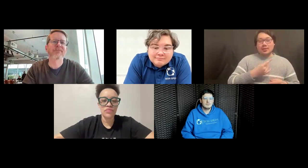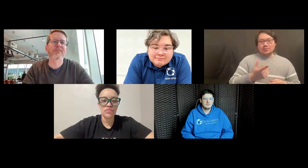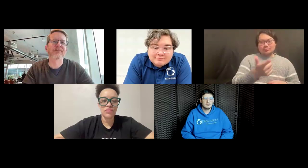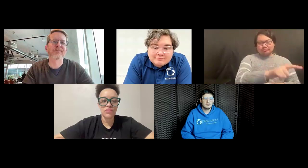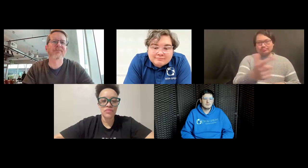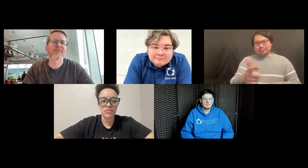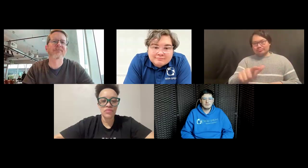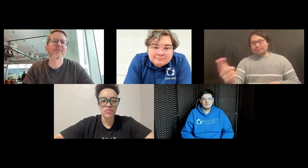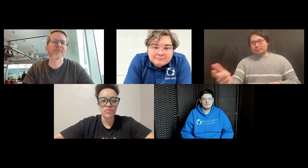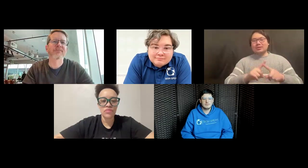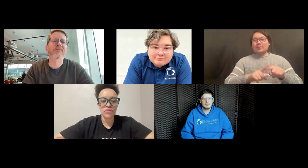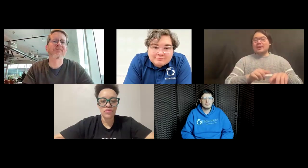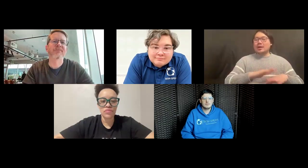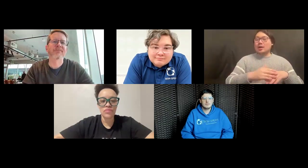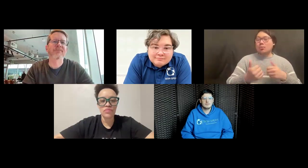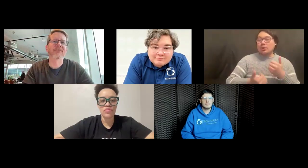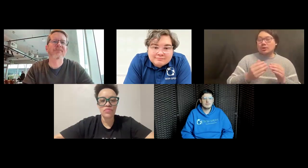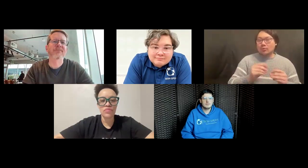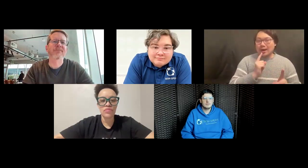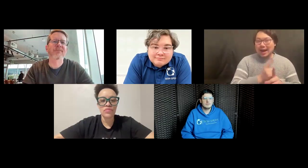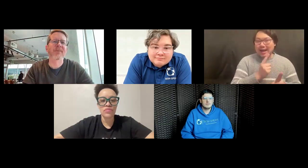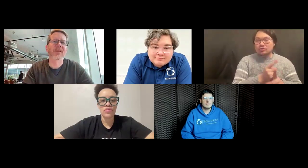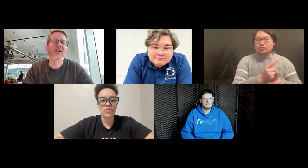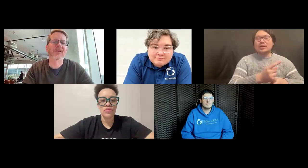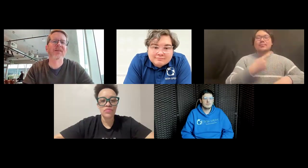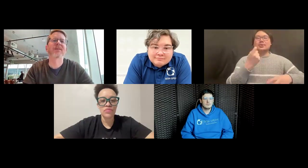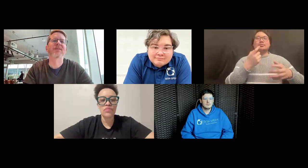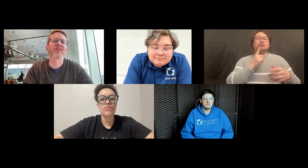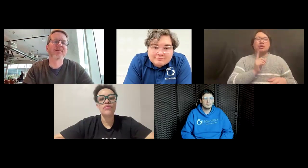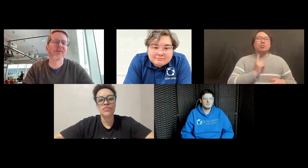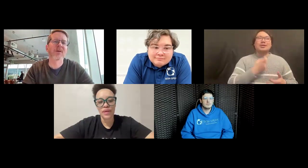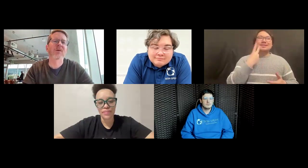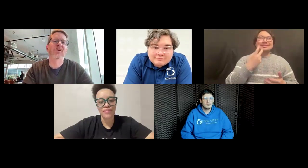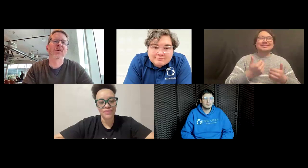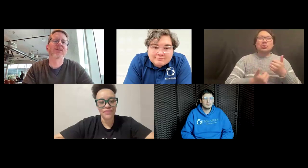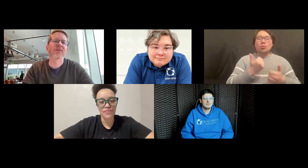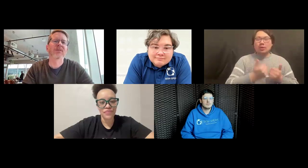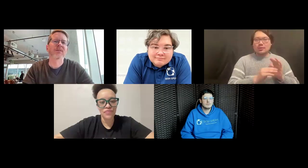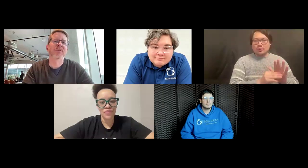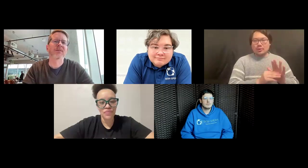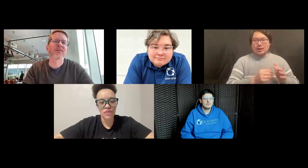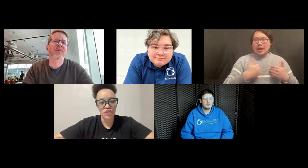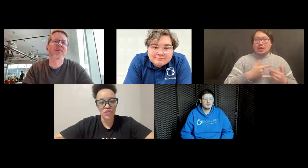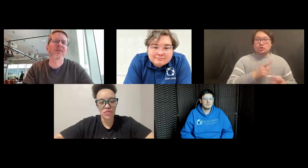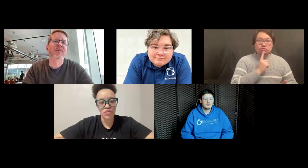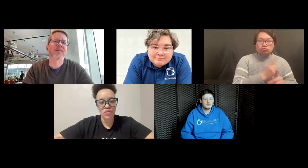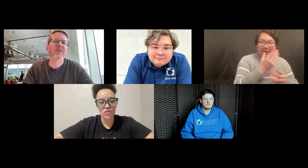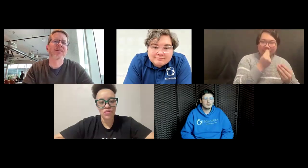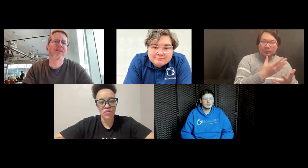that. And we like to alternate between different models depending on which one is more accurate. And we see which